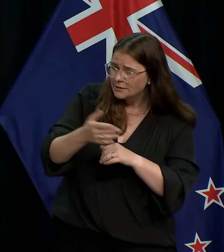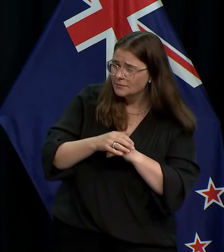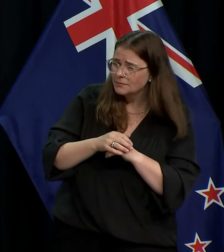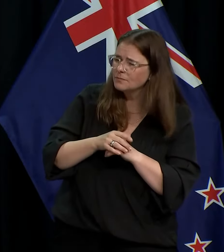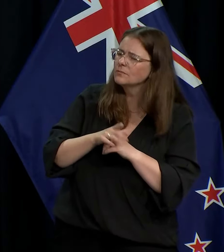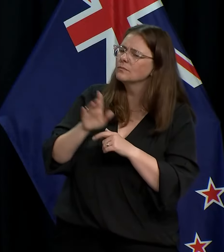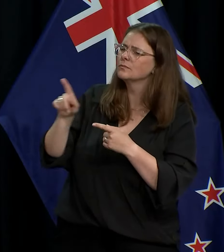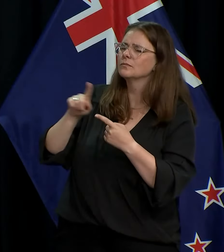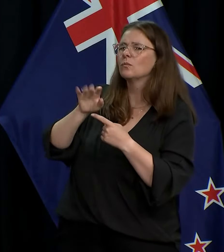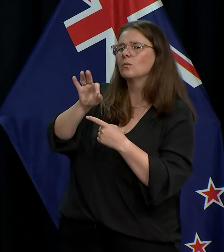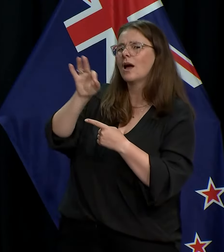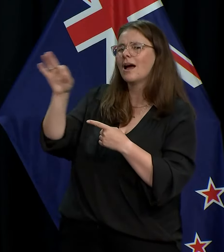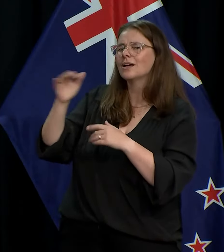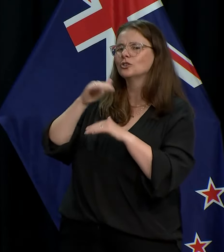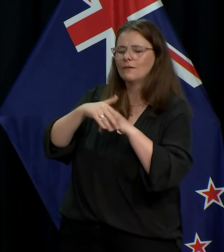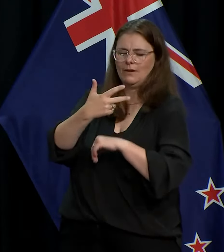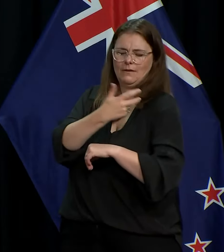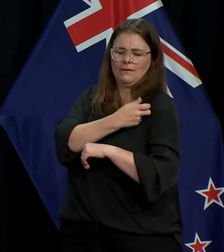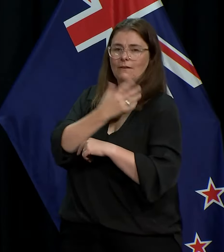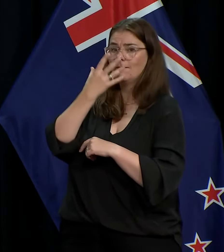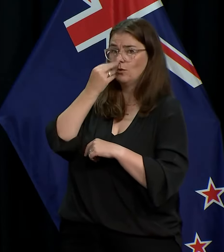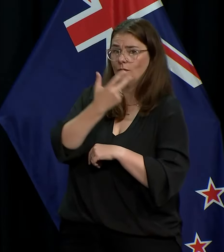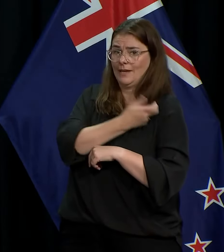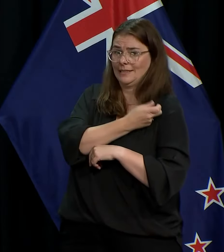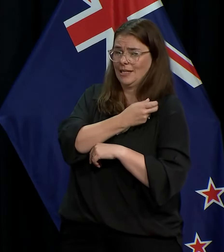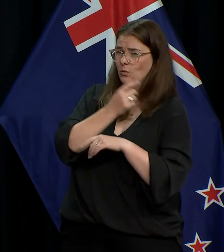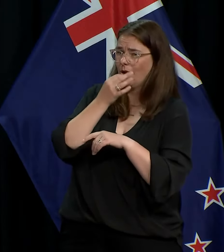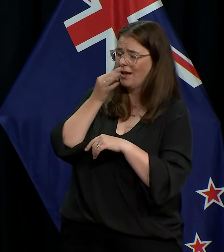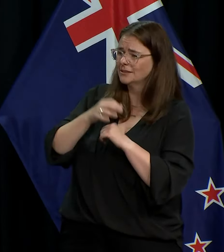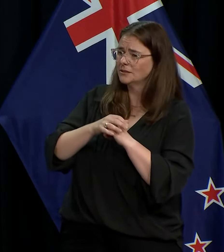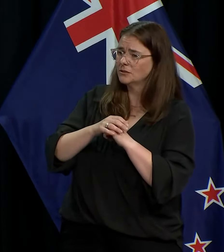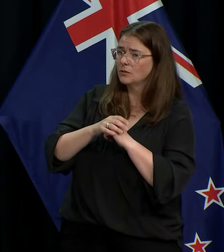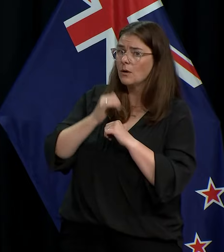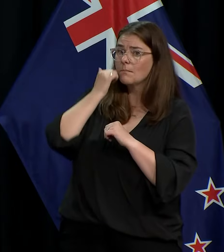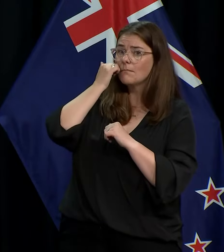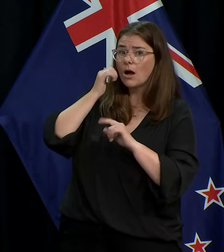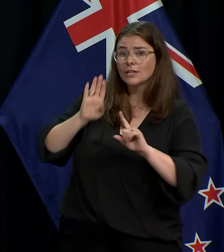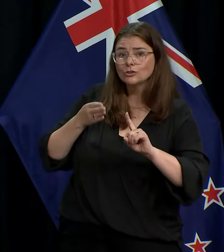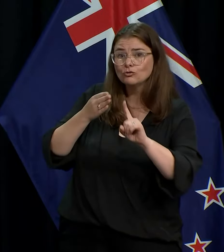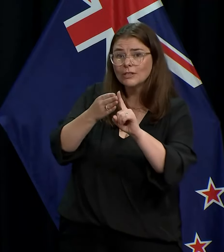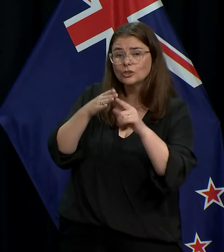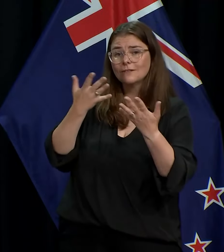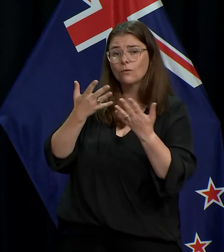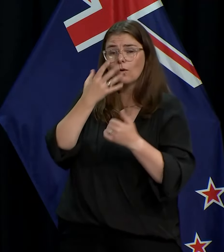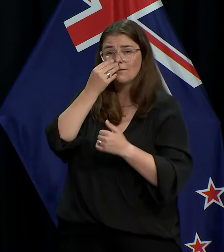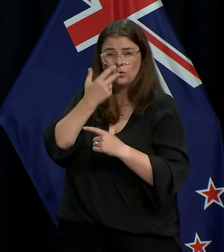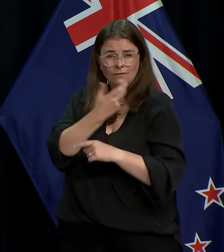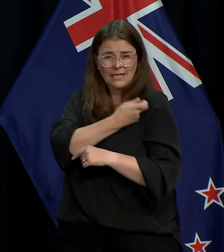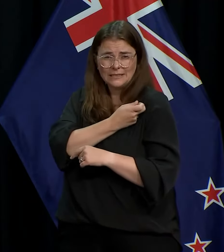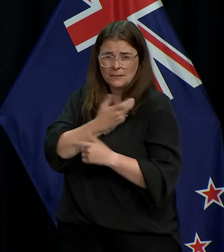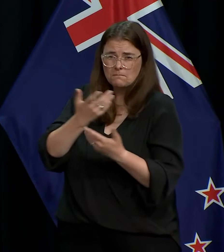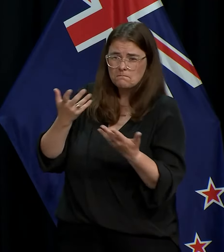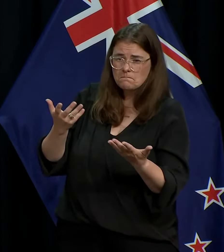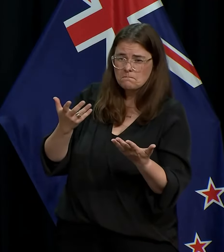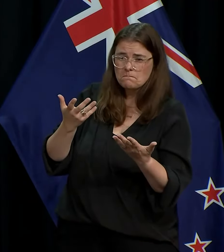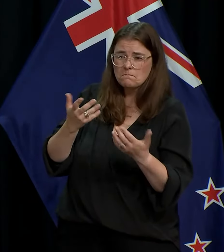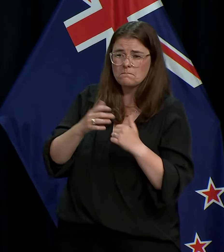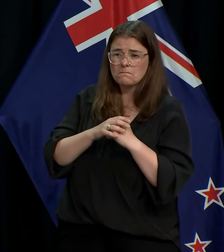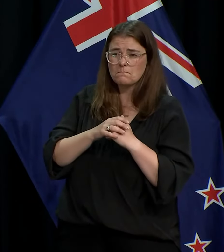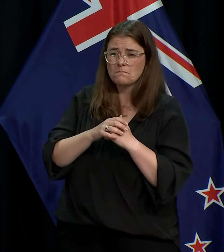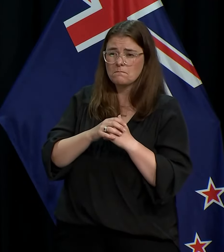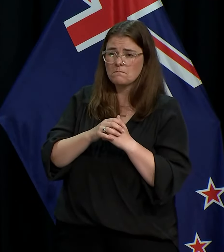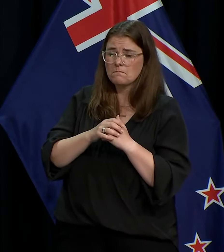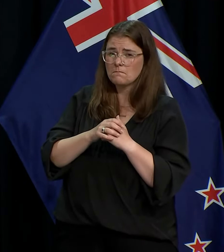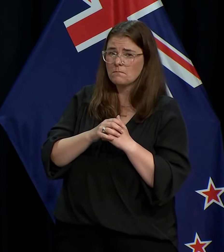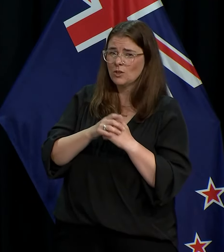on vaccinations, particularly around flu vaccinations. Strategy for Māori then, with us having to cope with trying to